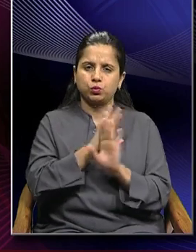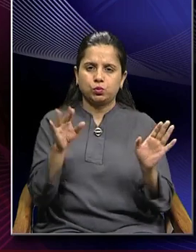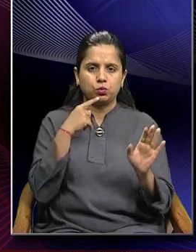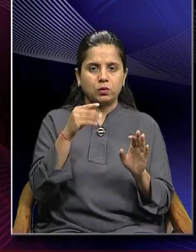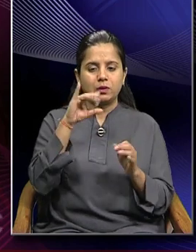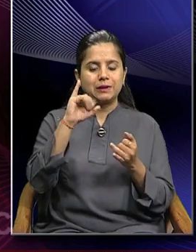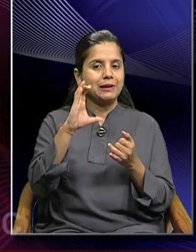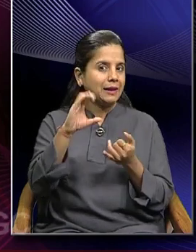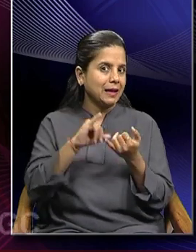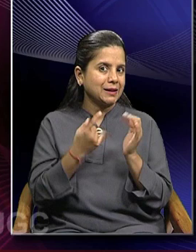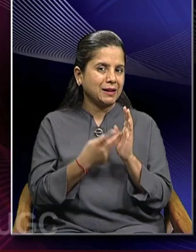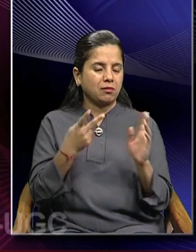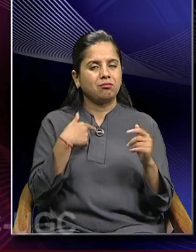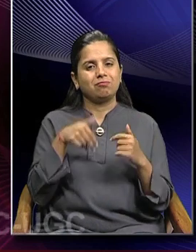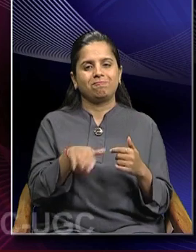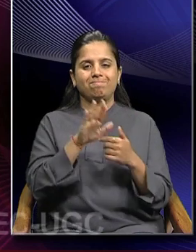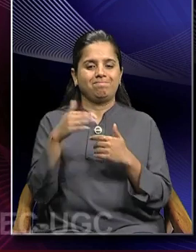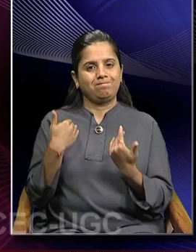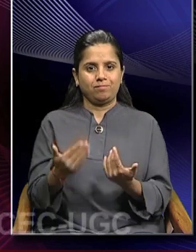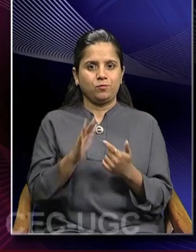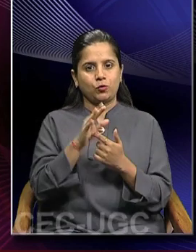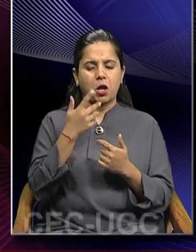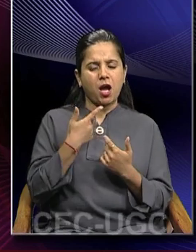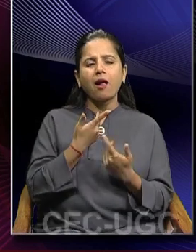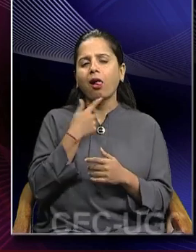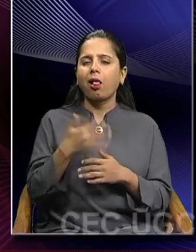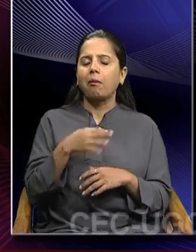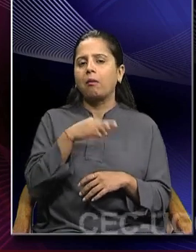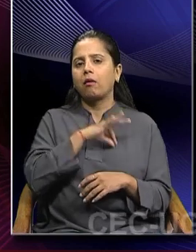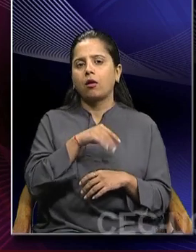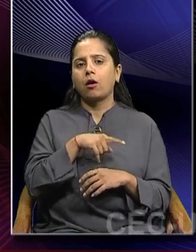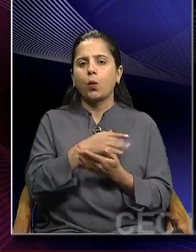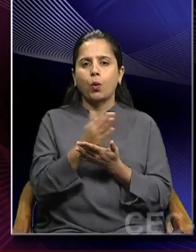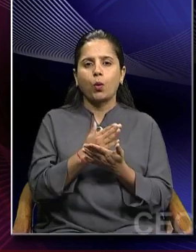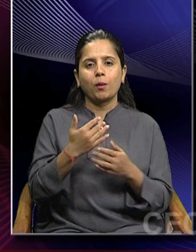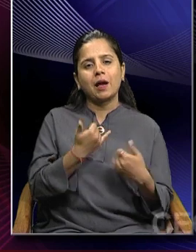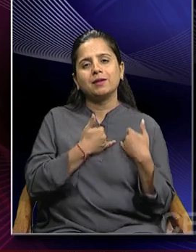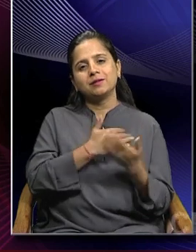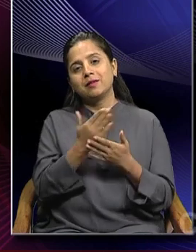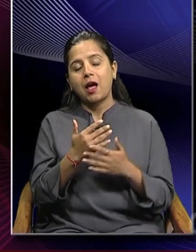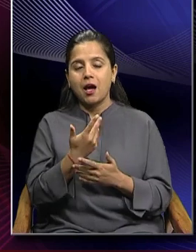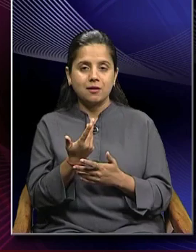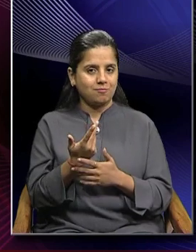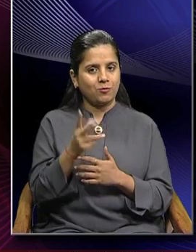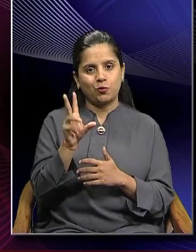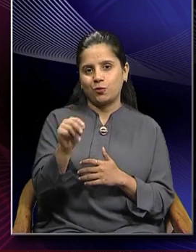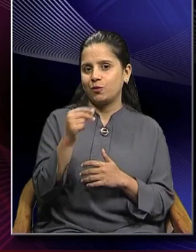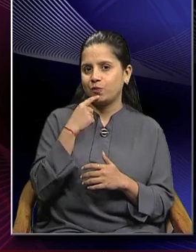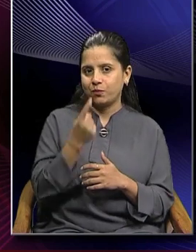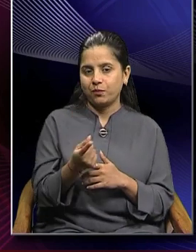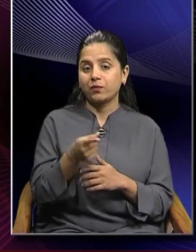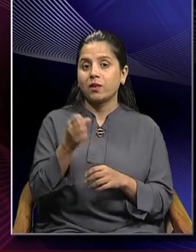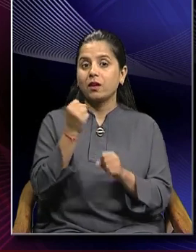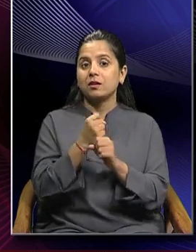CSR as a place where you can wipe out all your sins. No, you cannot. So